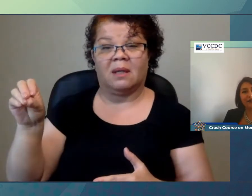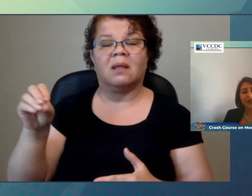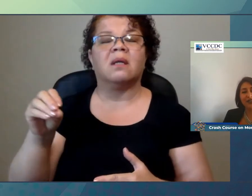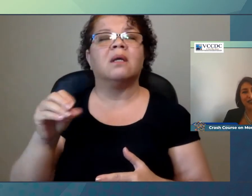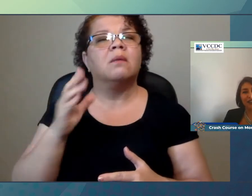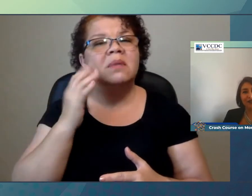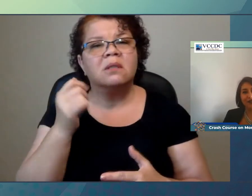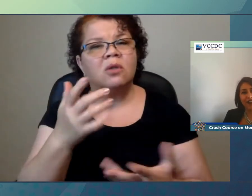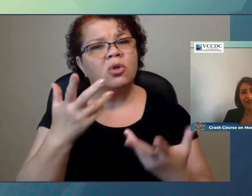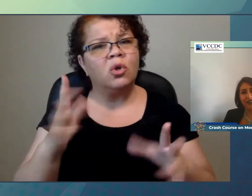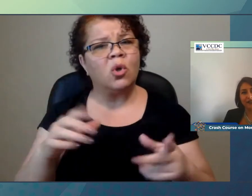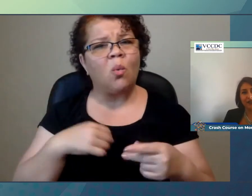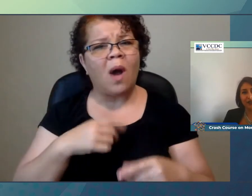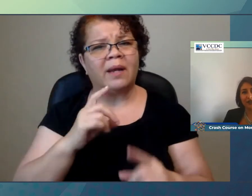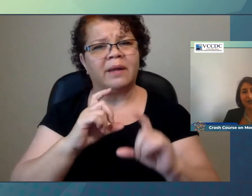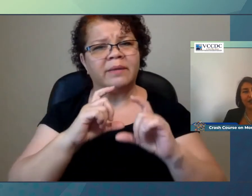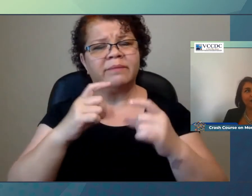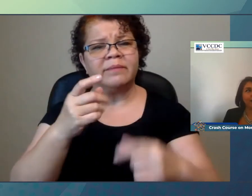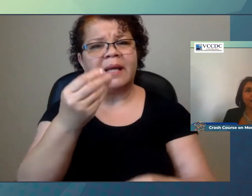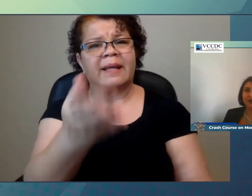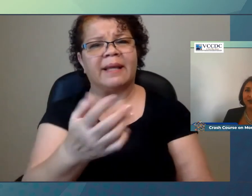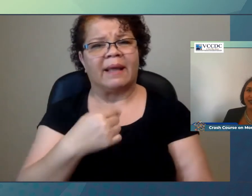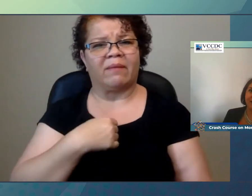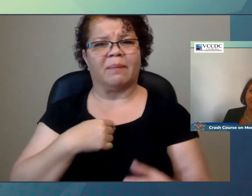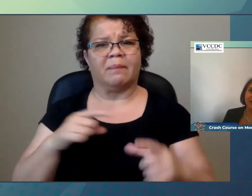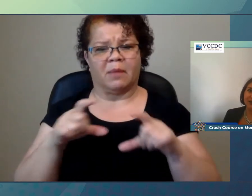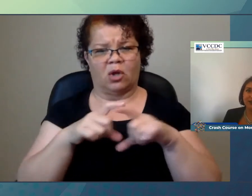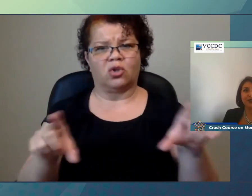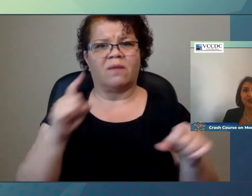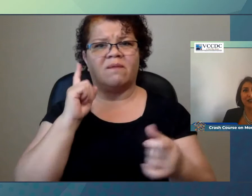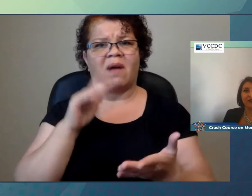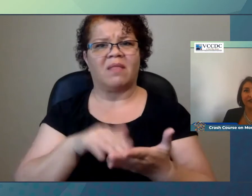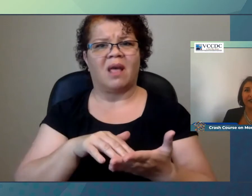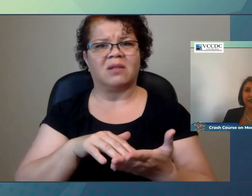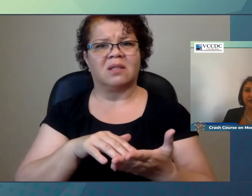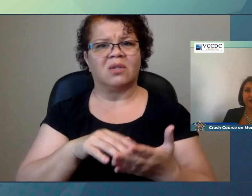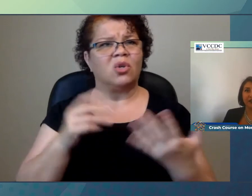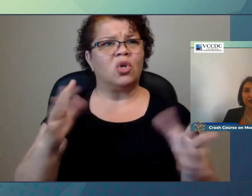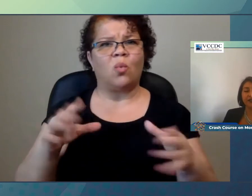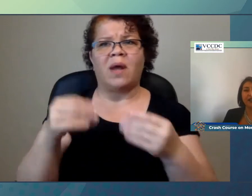don't want to give me a check for $5,000. You don't want to give your realtor a check